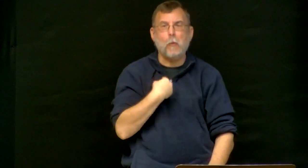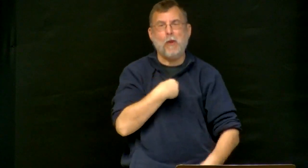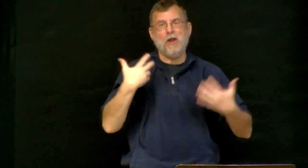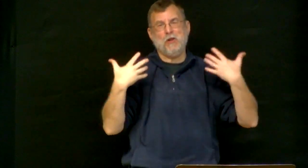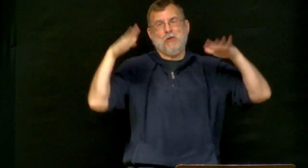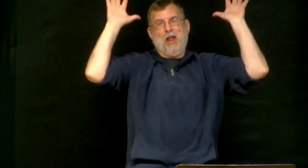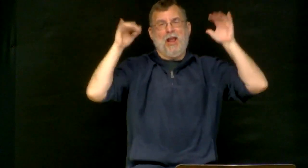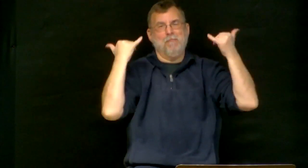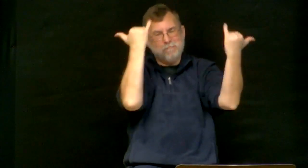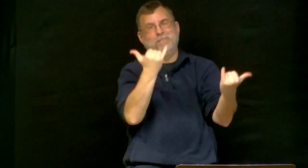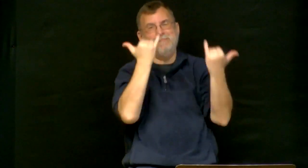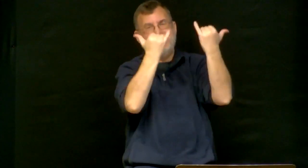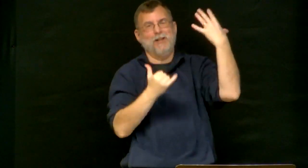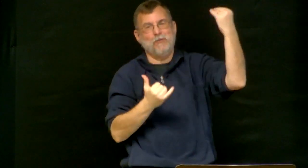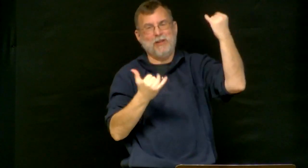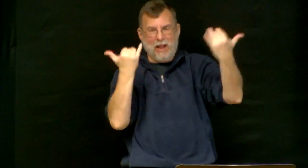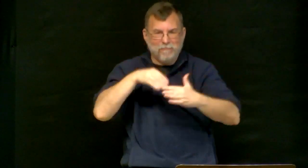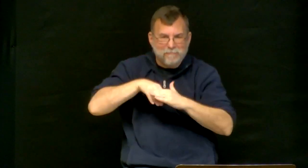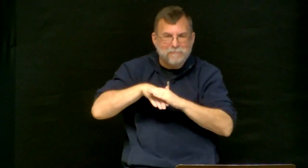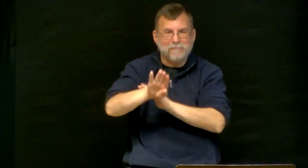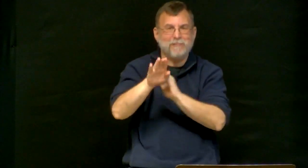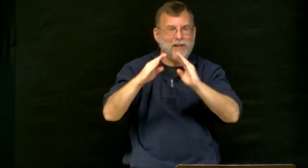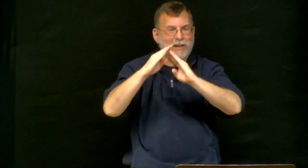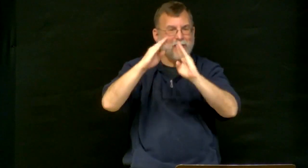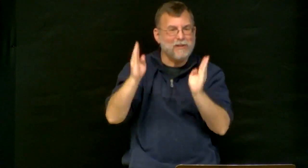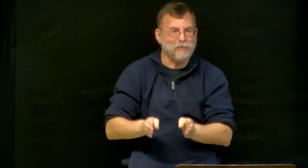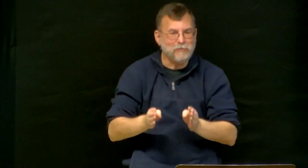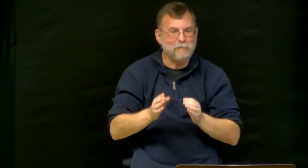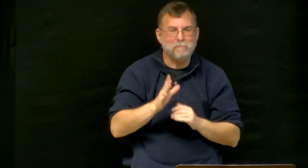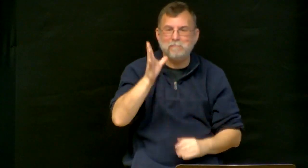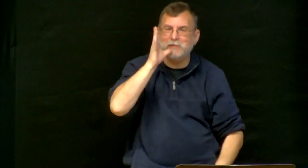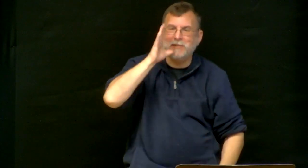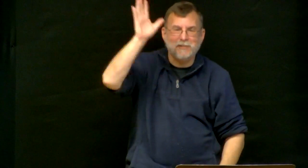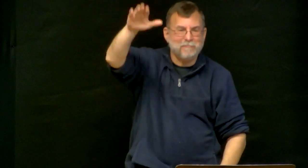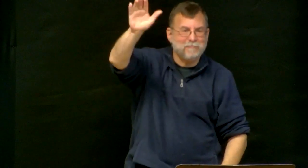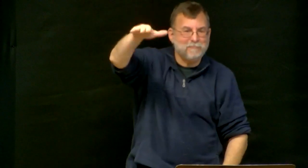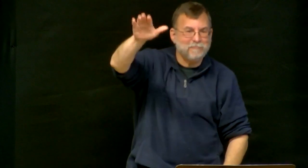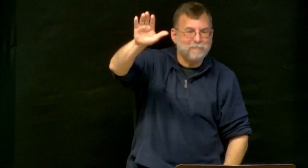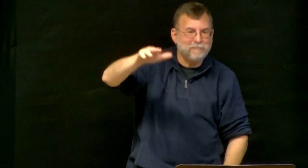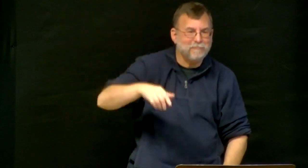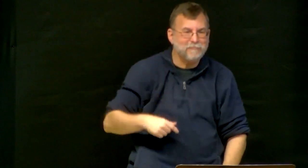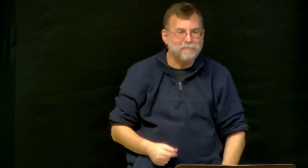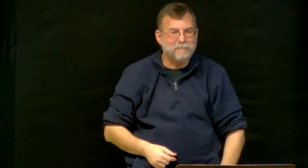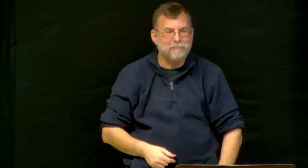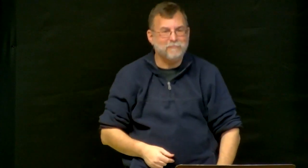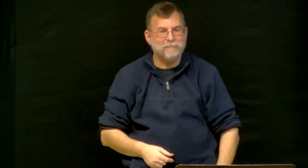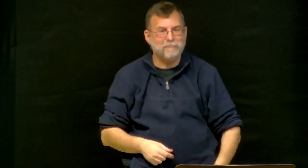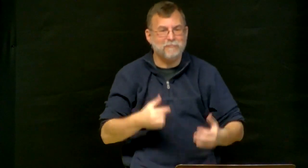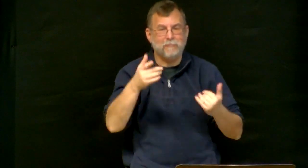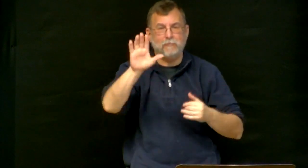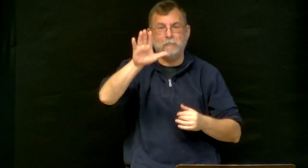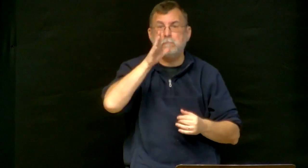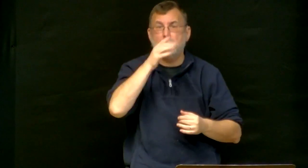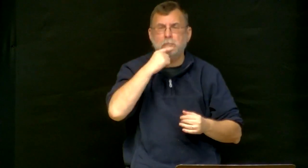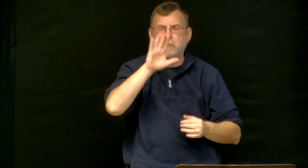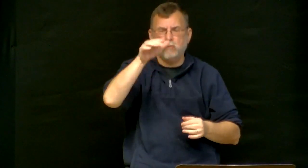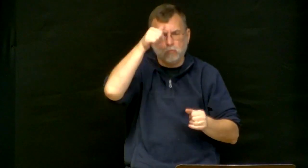saying, we're all done playing outside, now we're going to play in the house. And the mom is